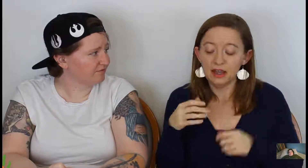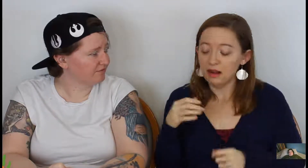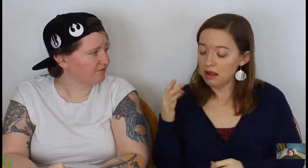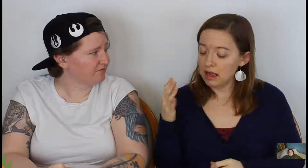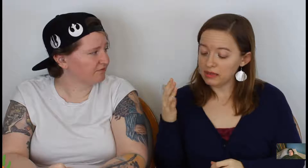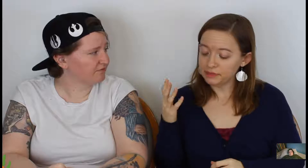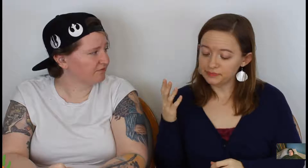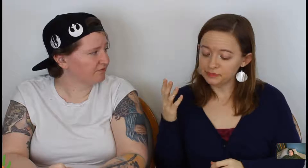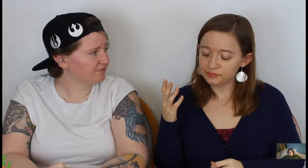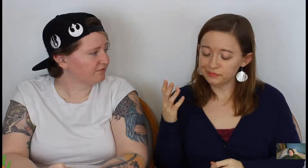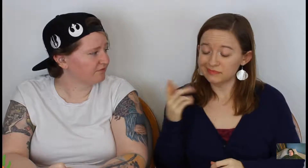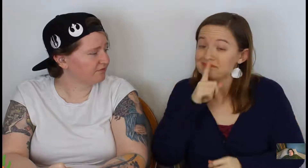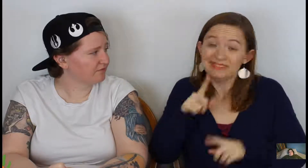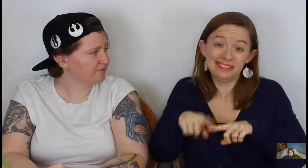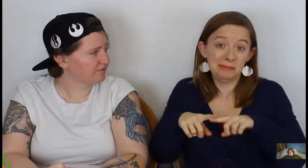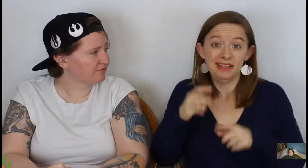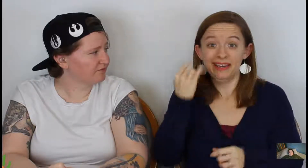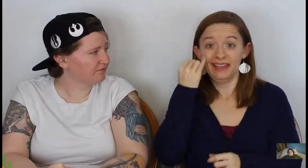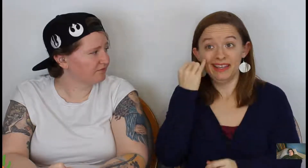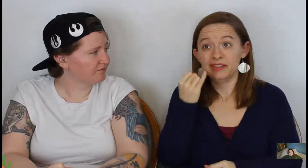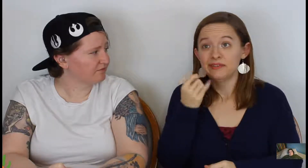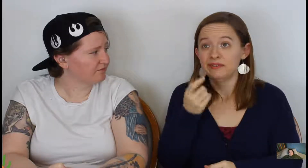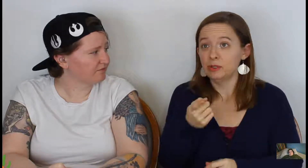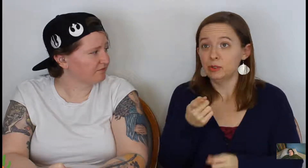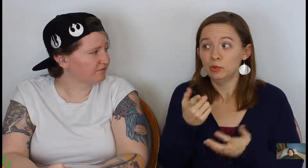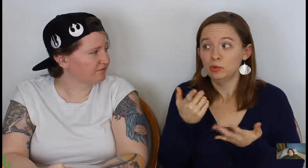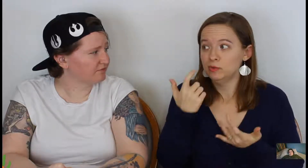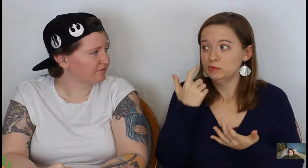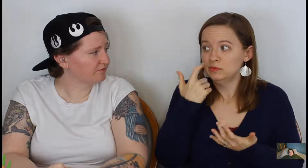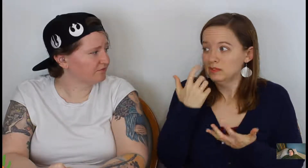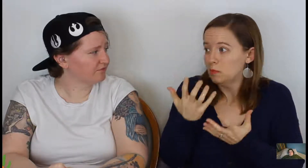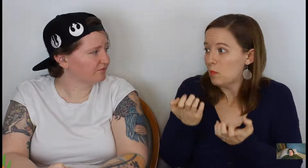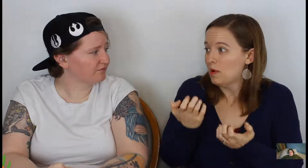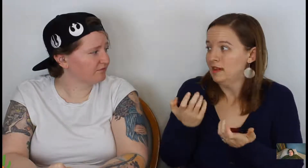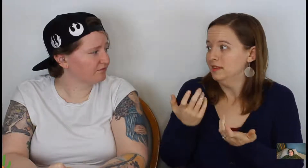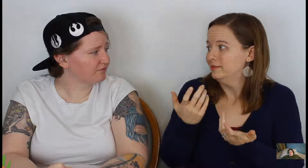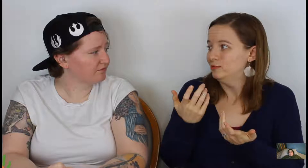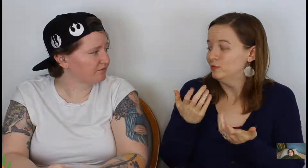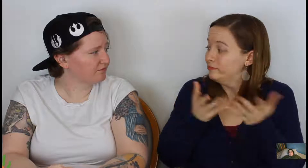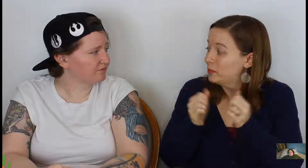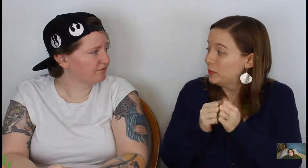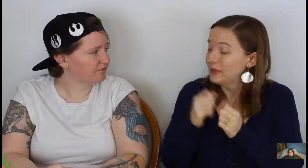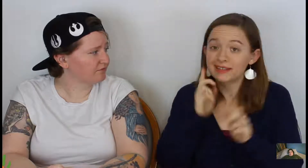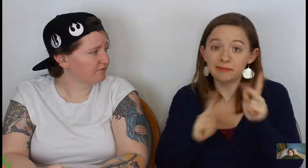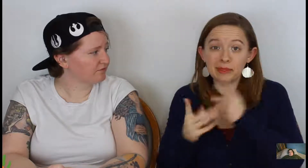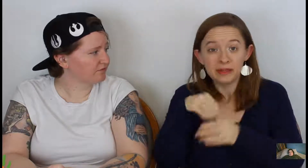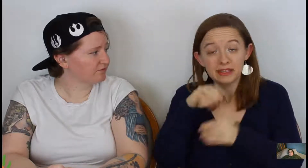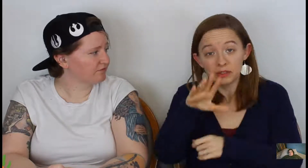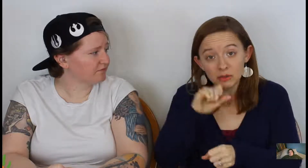I would recommend you get certified, but it's going to depend if you want to work with